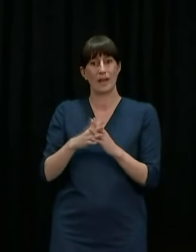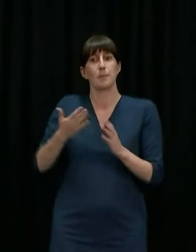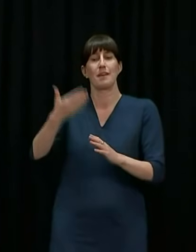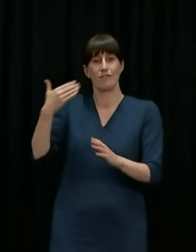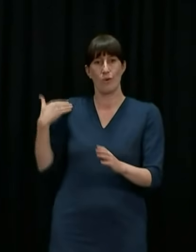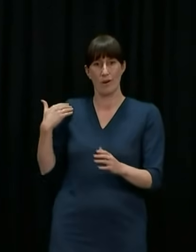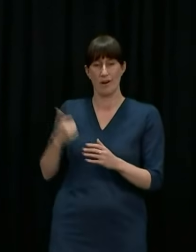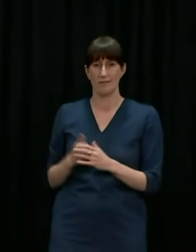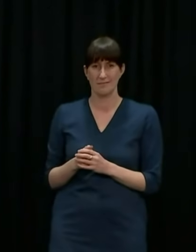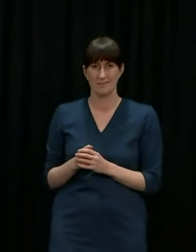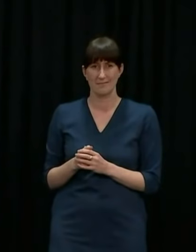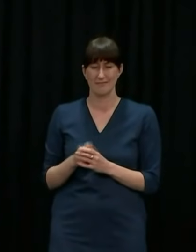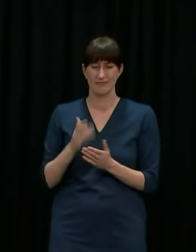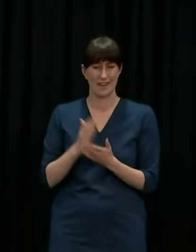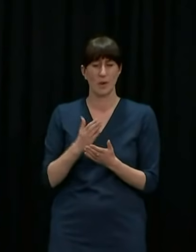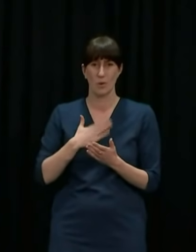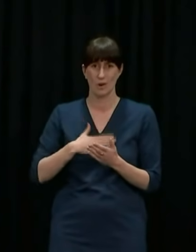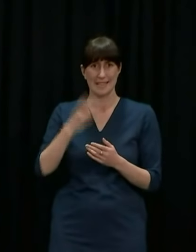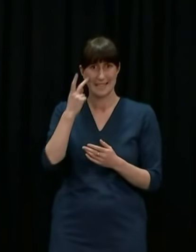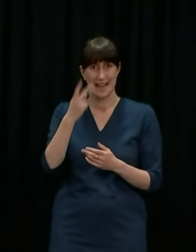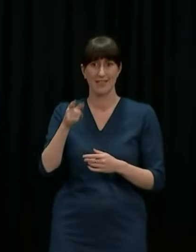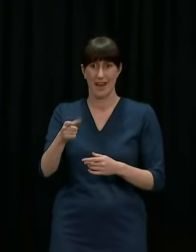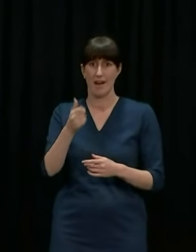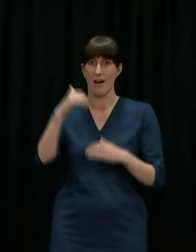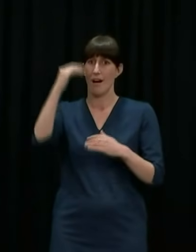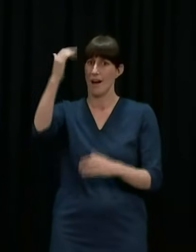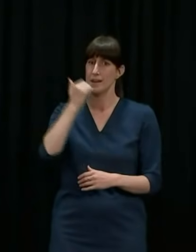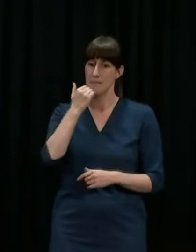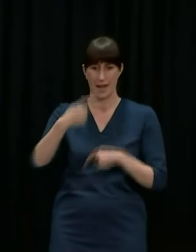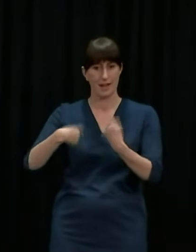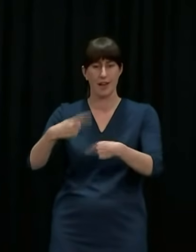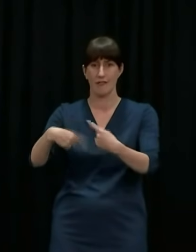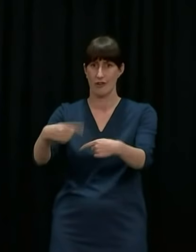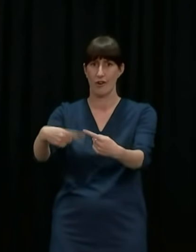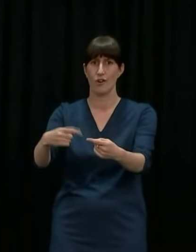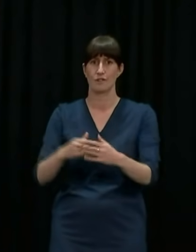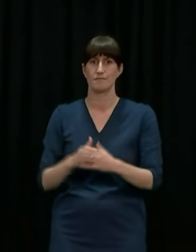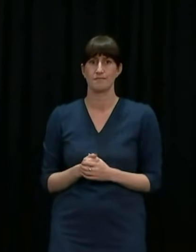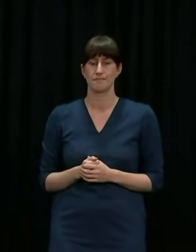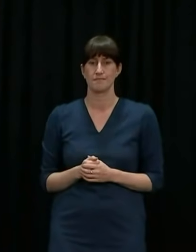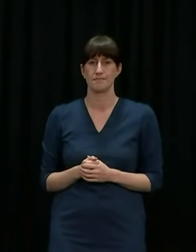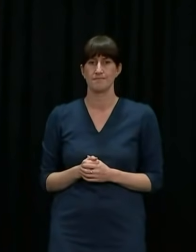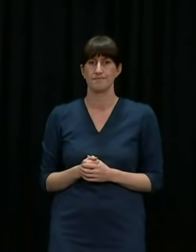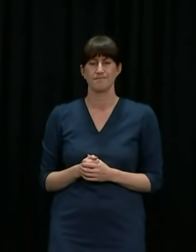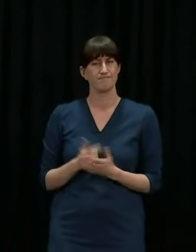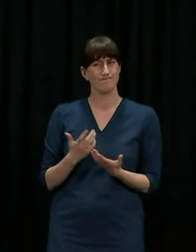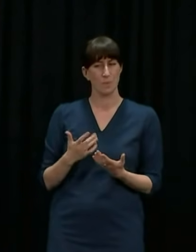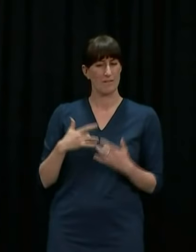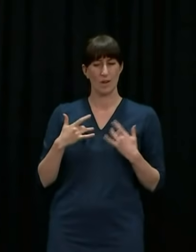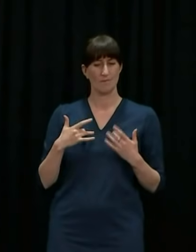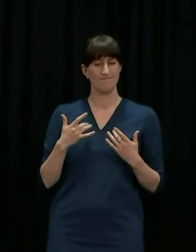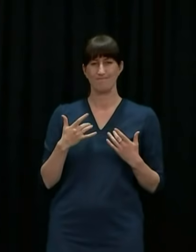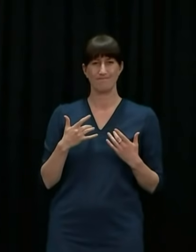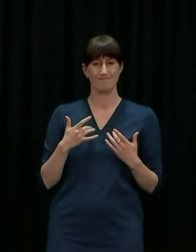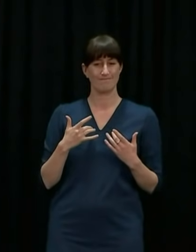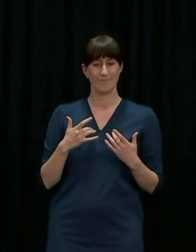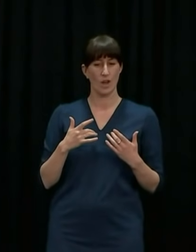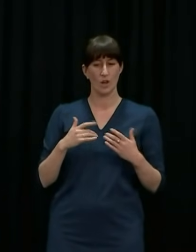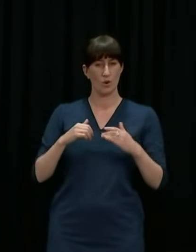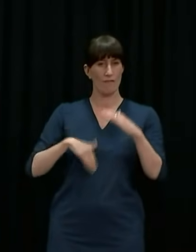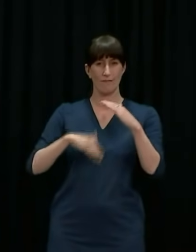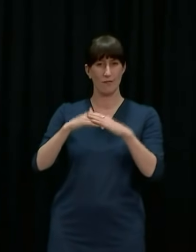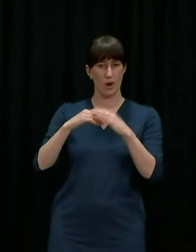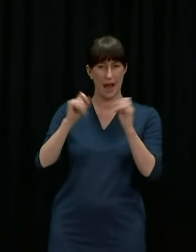really want to see that momentum continue. We still don't have confidence that we've got a full enough picture